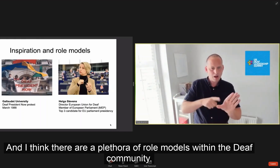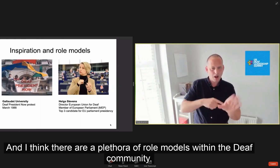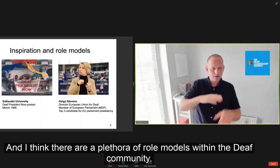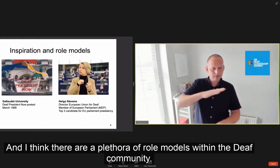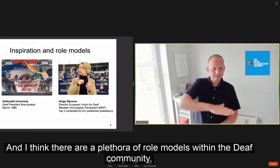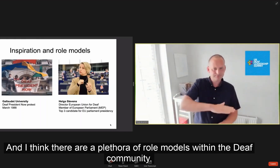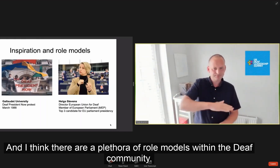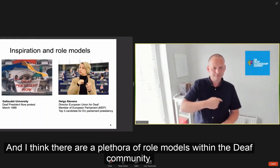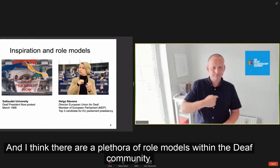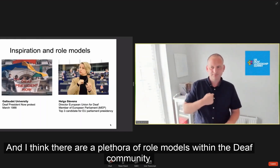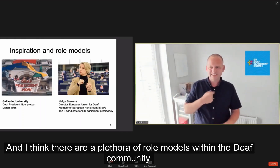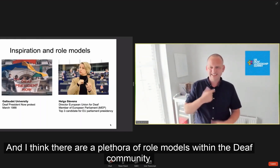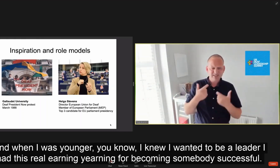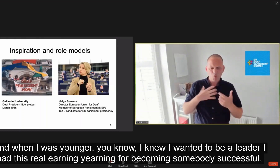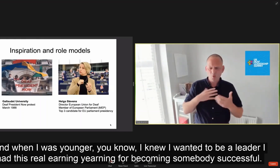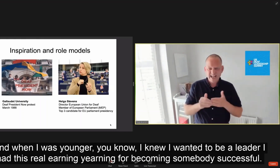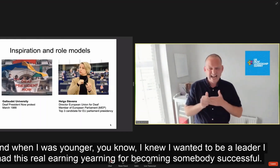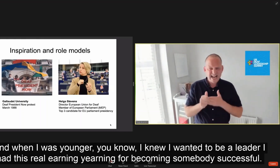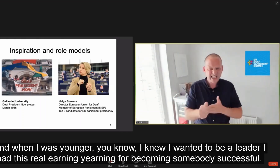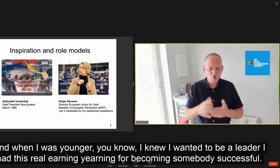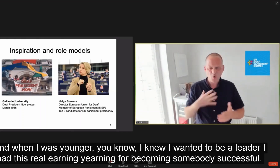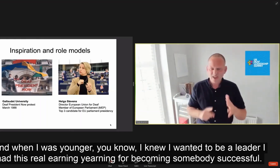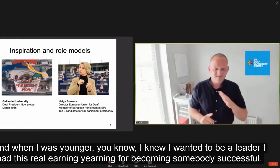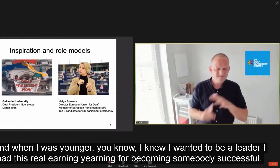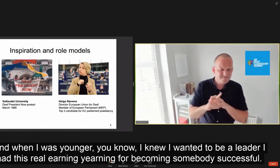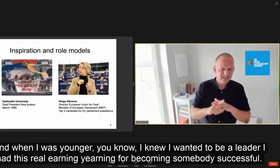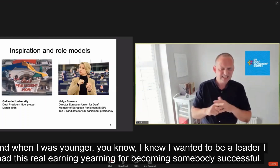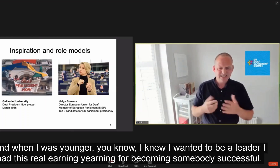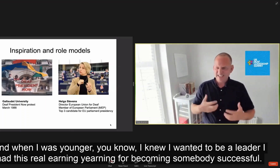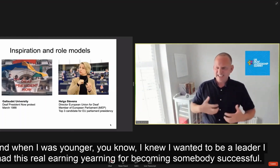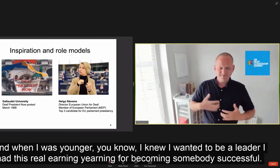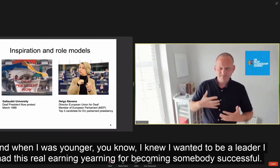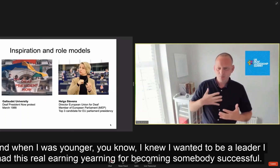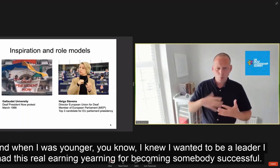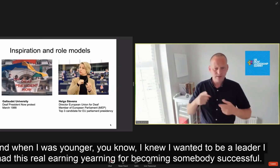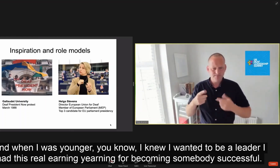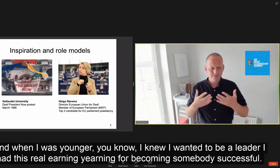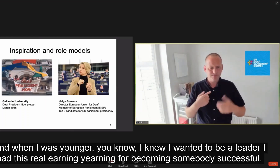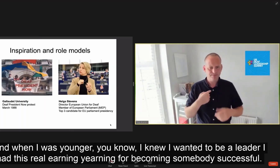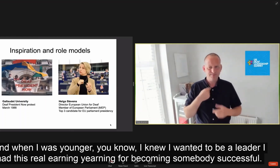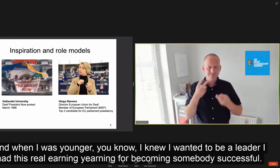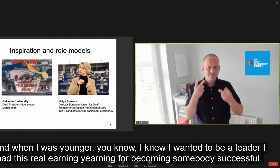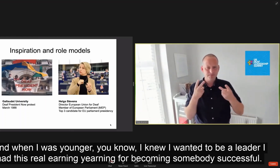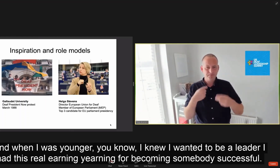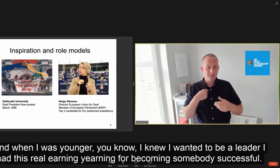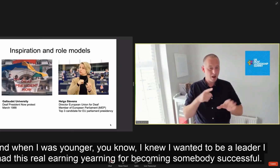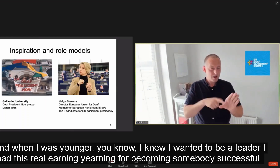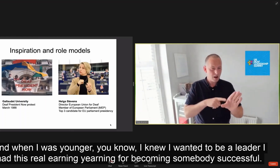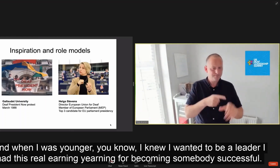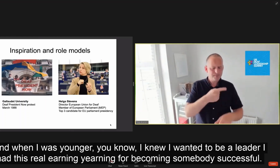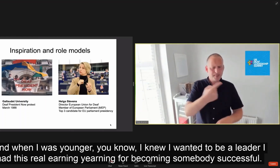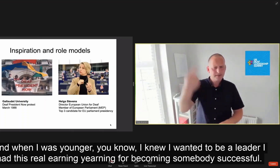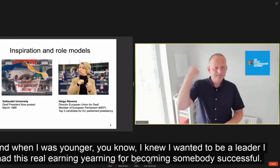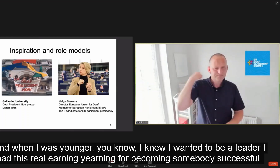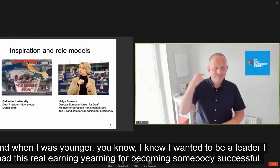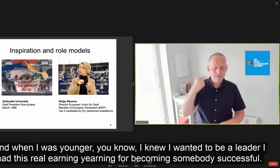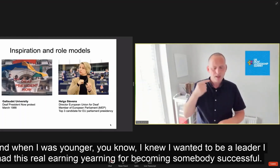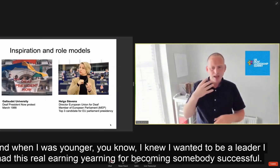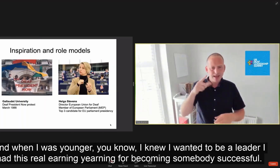deaf community. And when I was younger, I knew I wanted to be a leader. I had this real yearning for